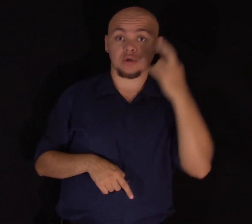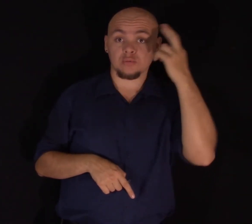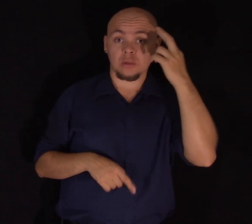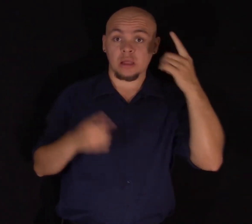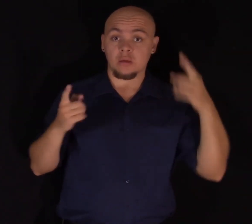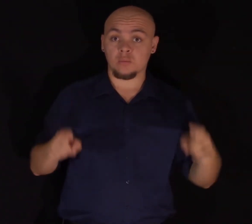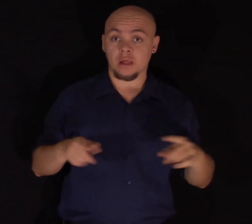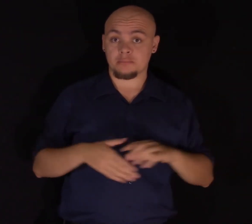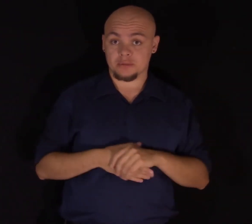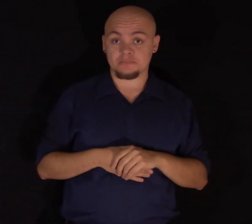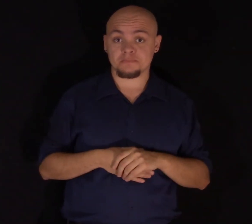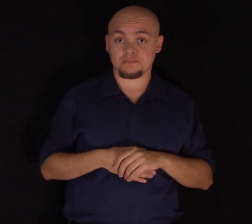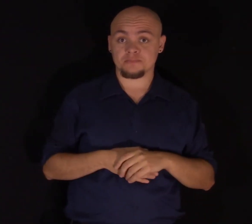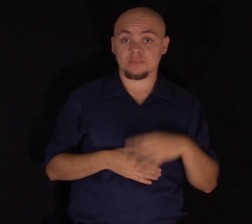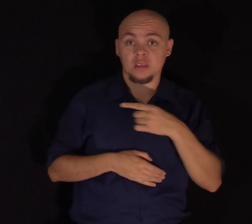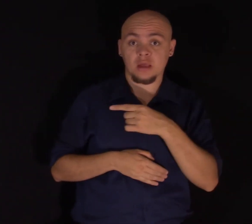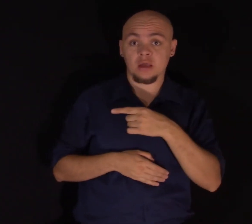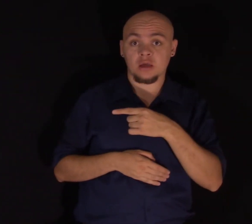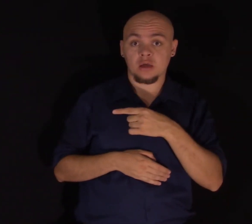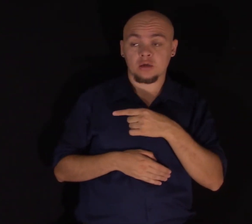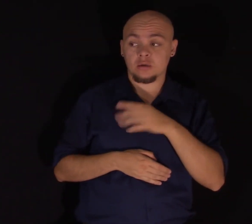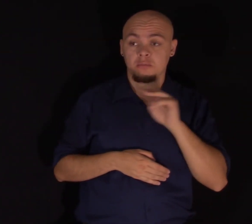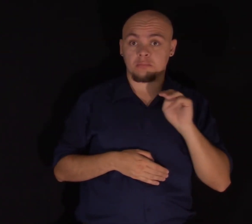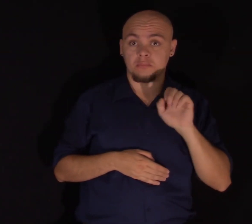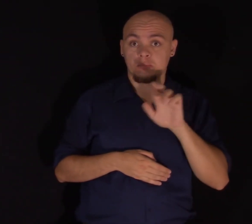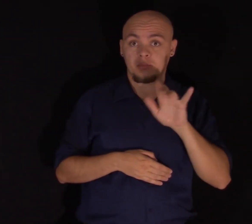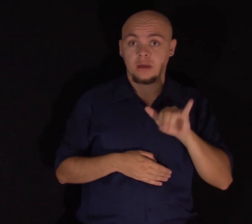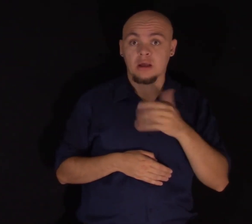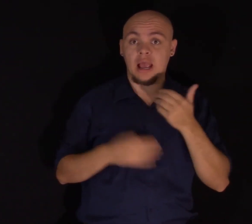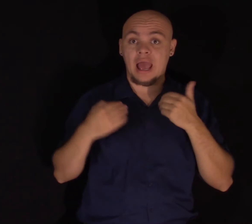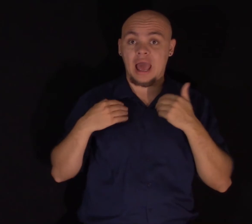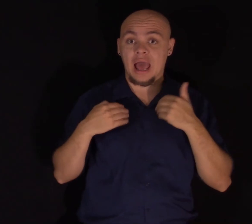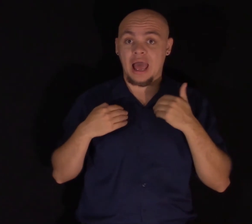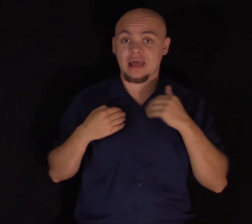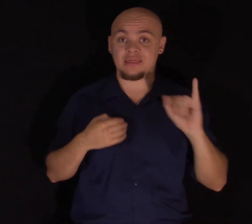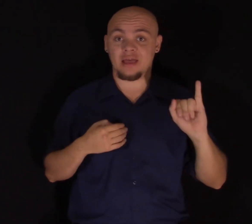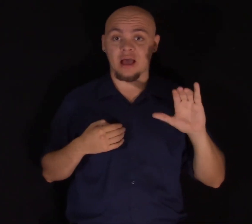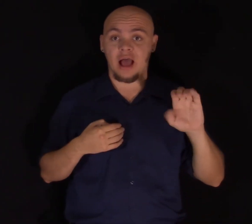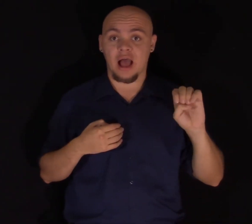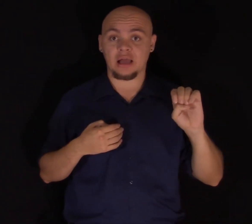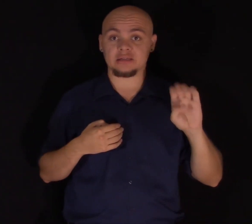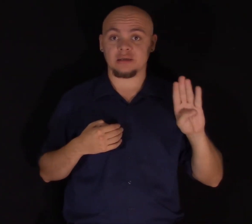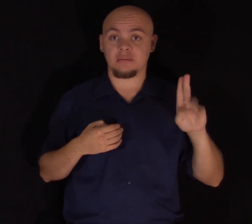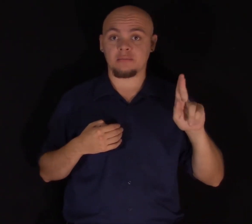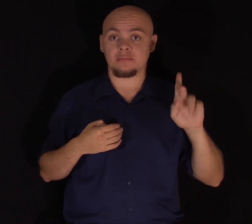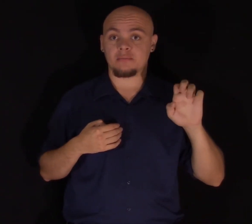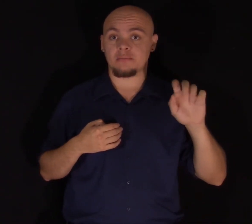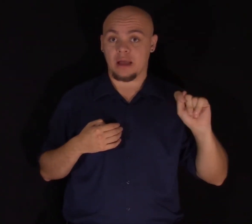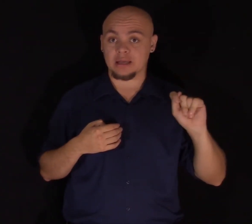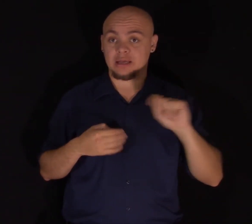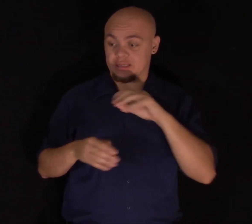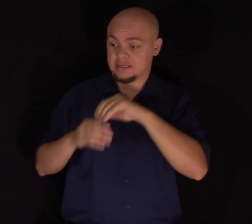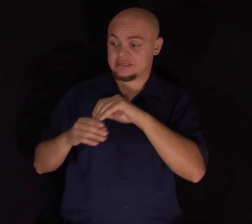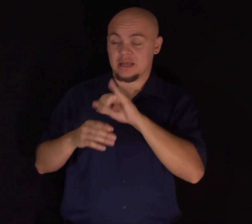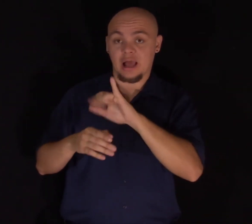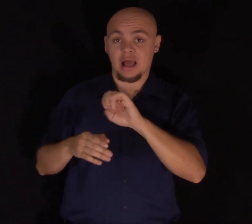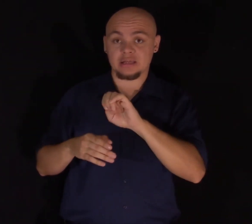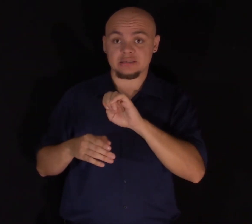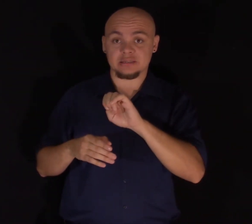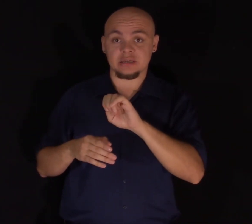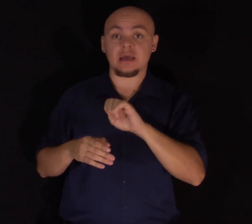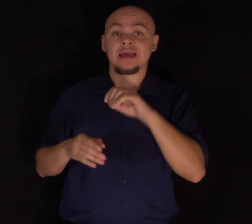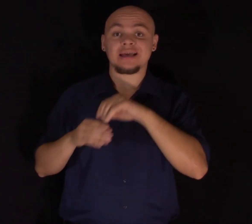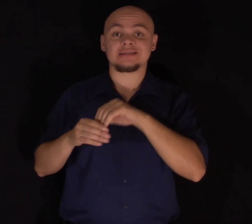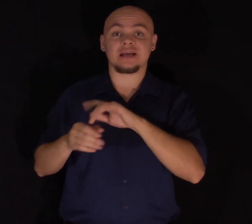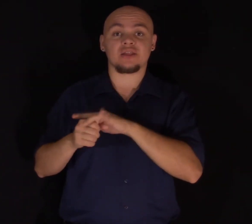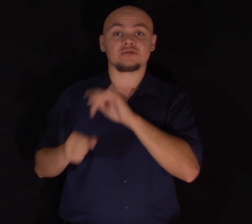happened. She had filled the hotel room ice bucket with ice and put some cans of soda in there